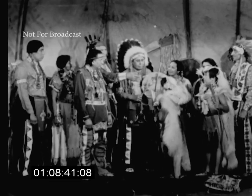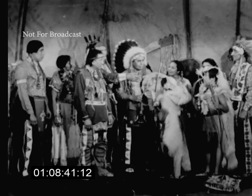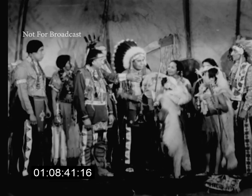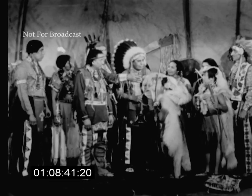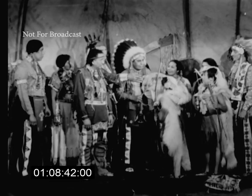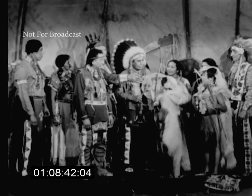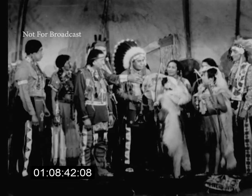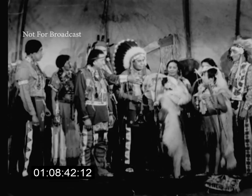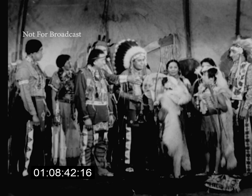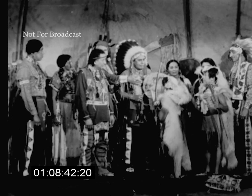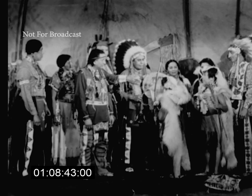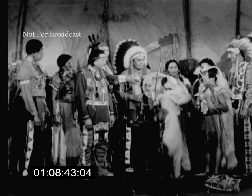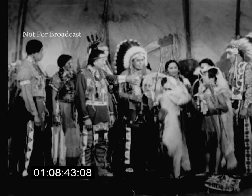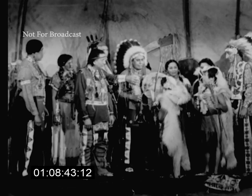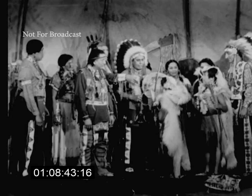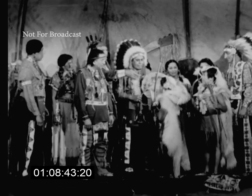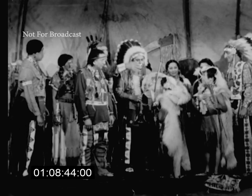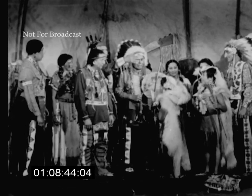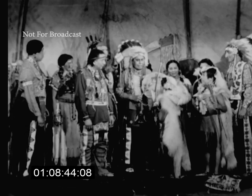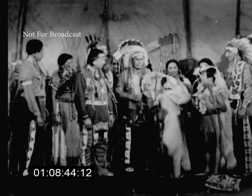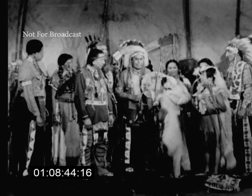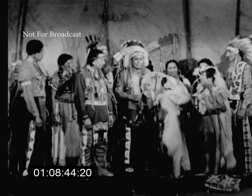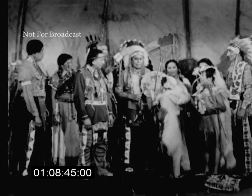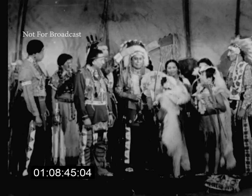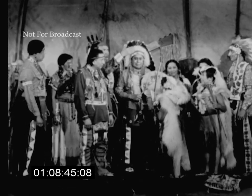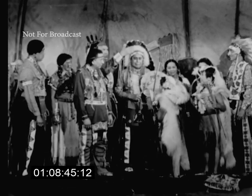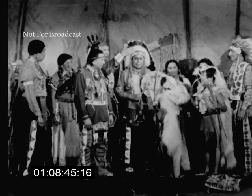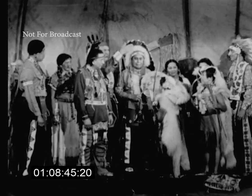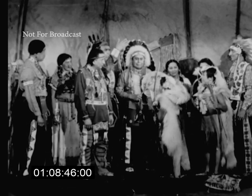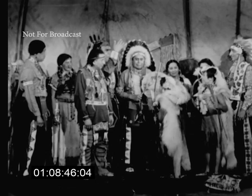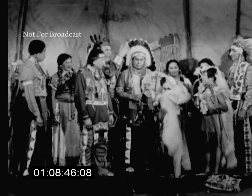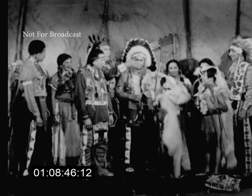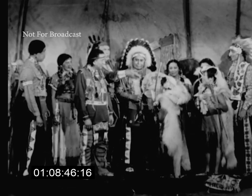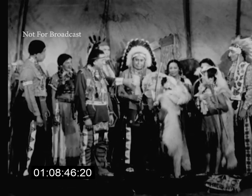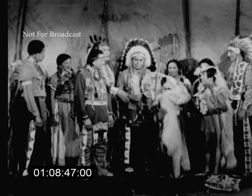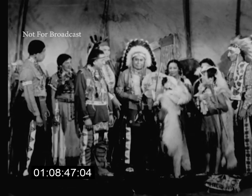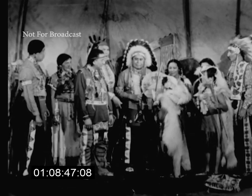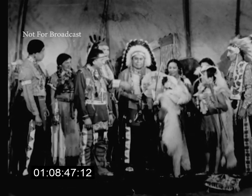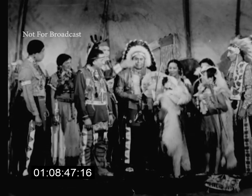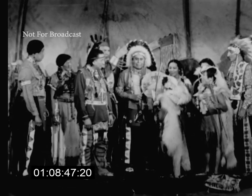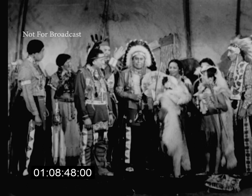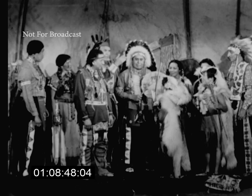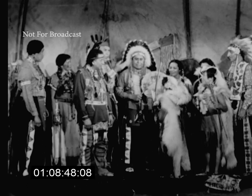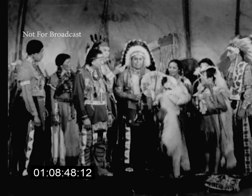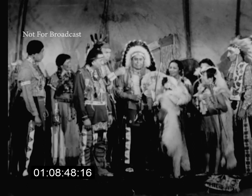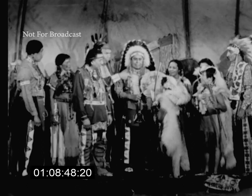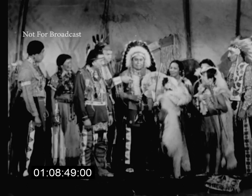Saika Tanat, Saska Adahayat, Bisus, Winch, Alta, Ukuk,